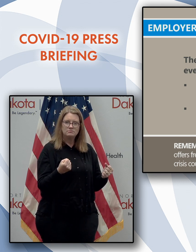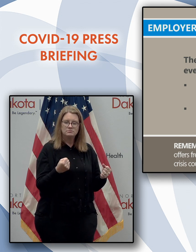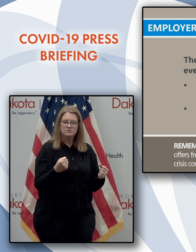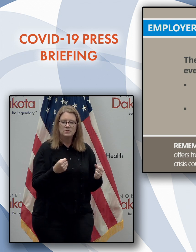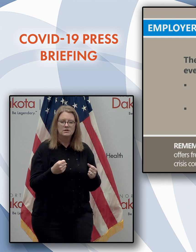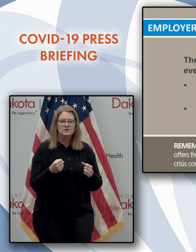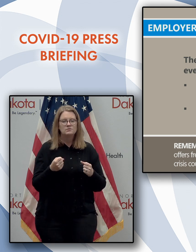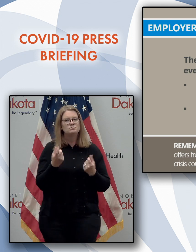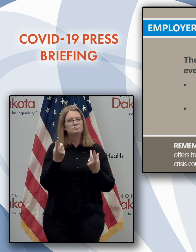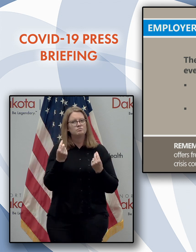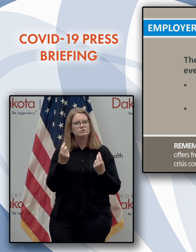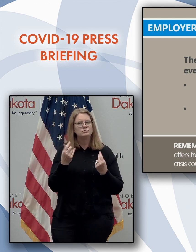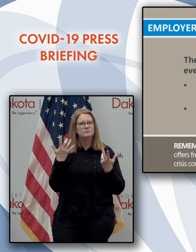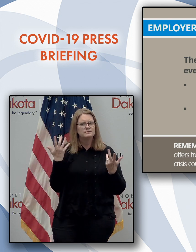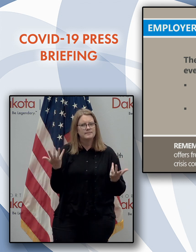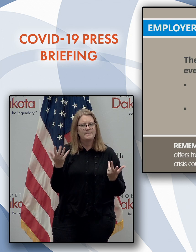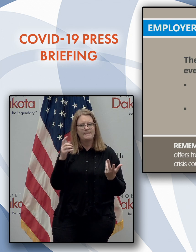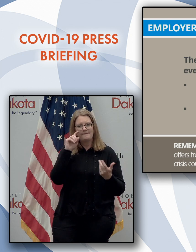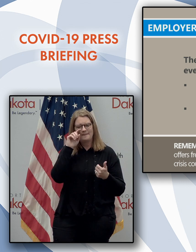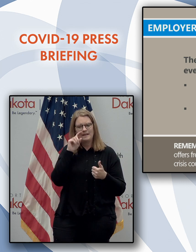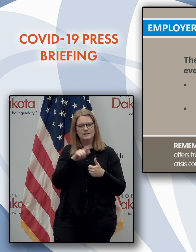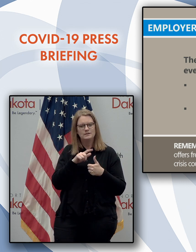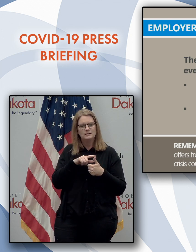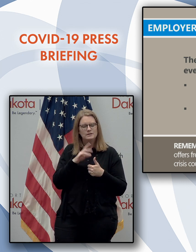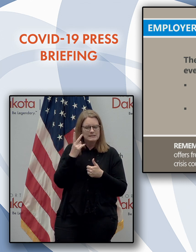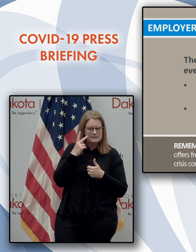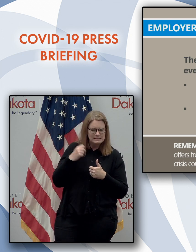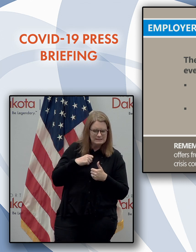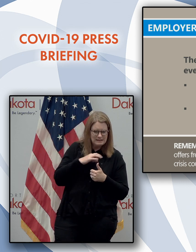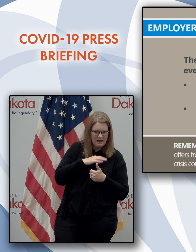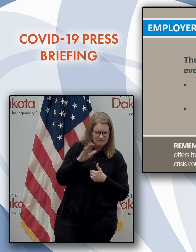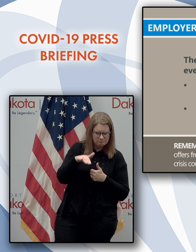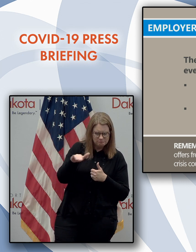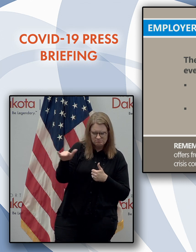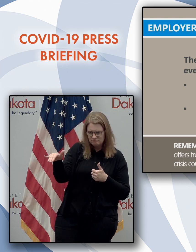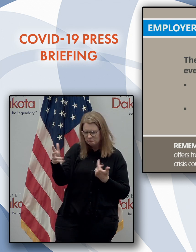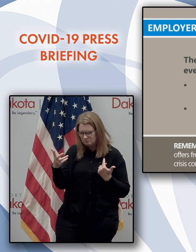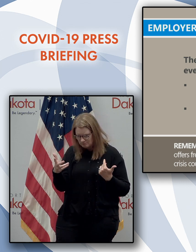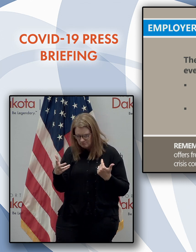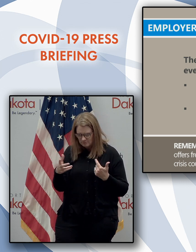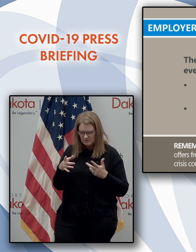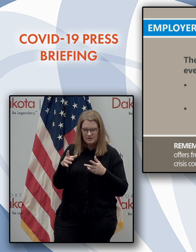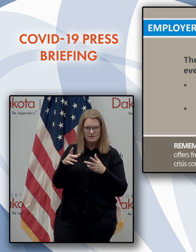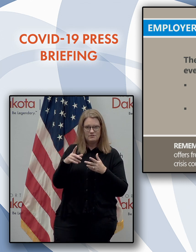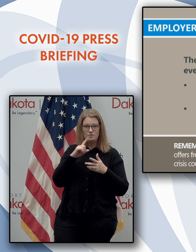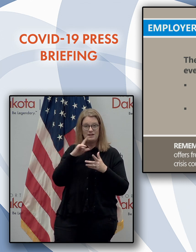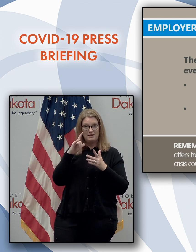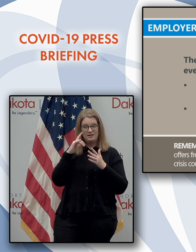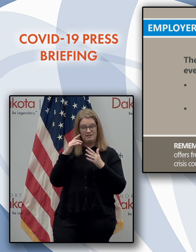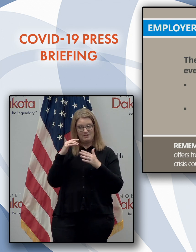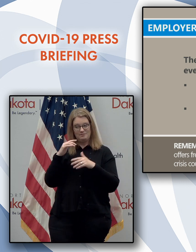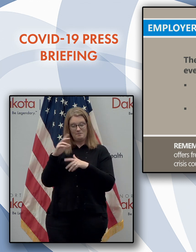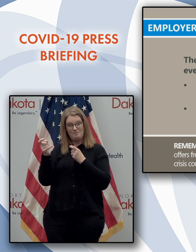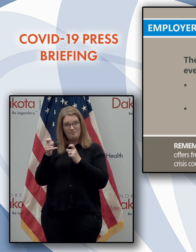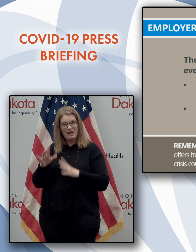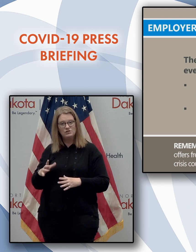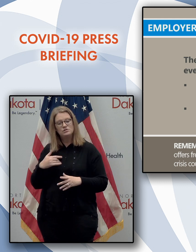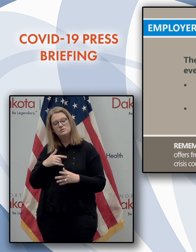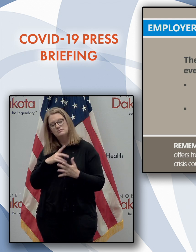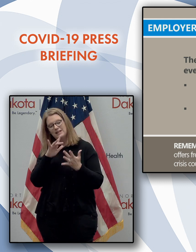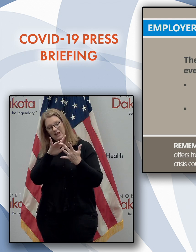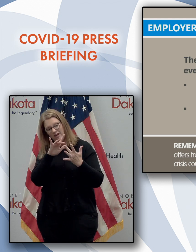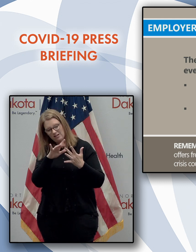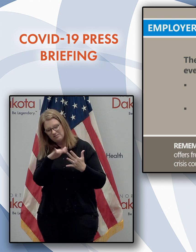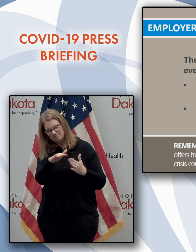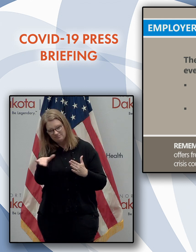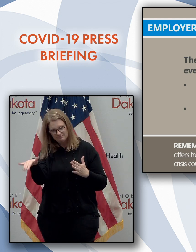support behavioral health of employees. One, check in with staff frequently. Set an expectation for managers to reach out at least once a week, particularly